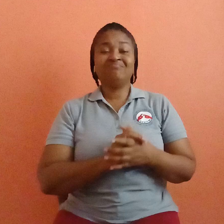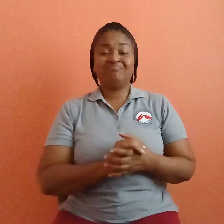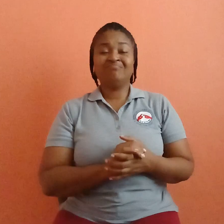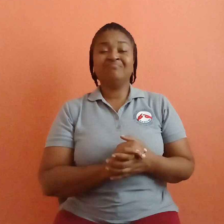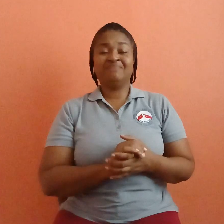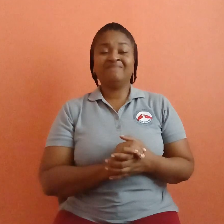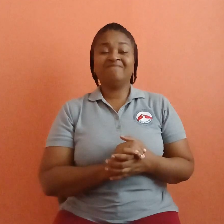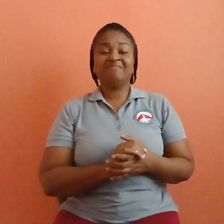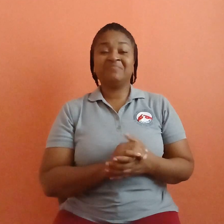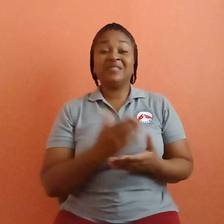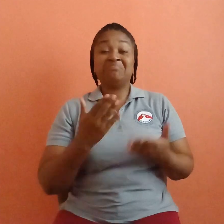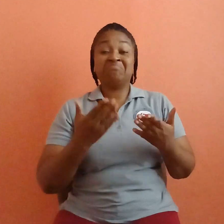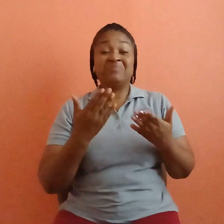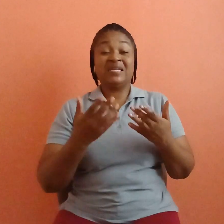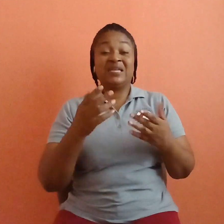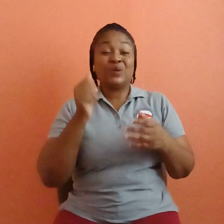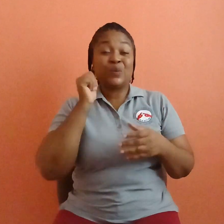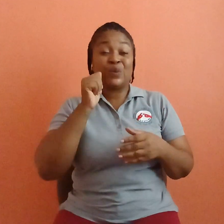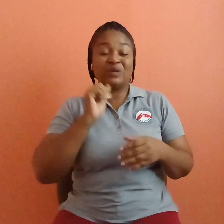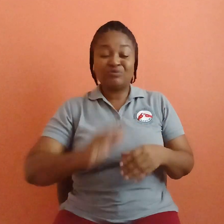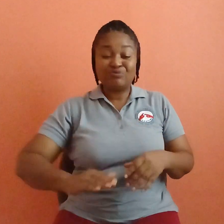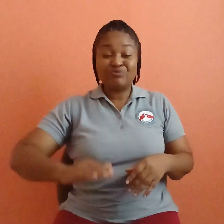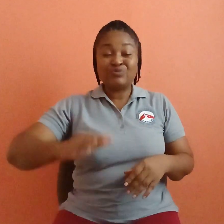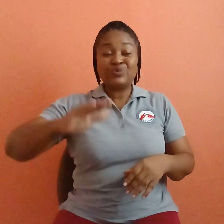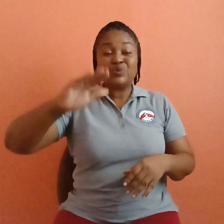May they grow in wisdom and love,